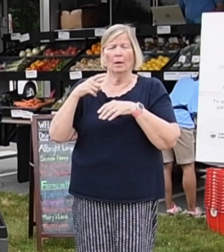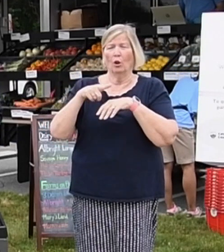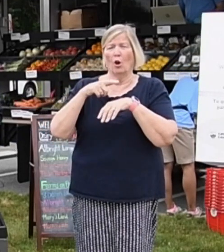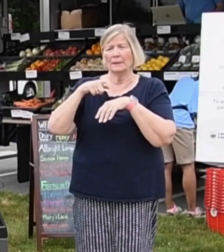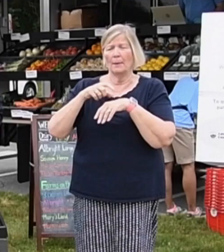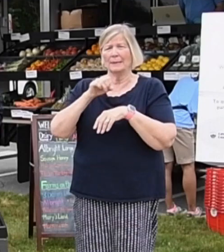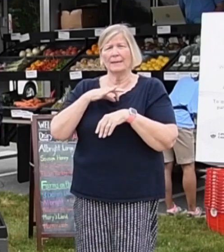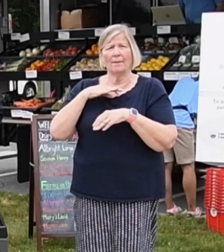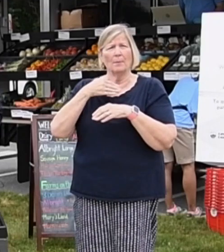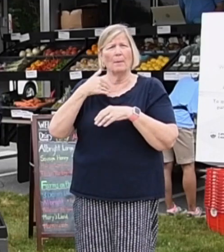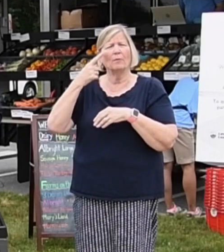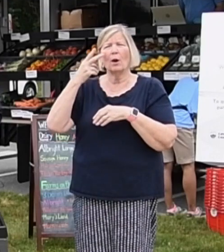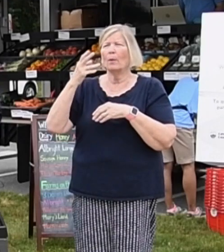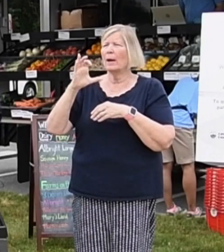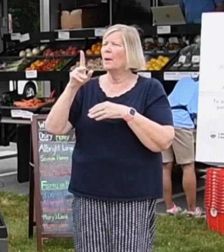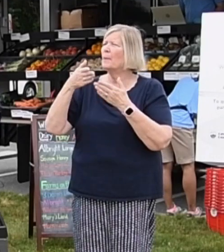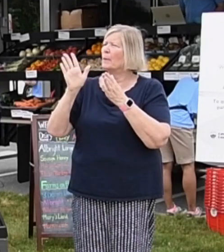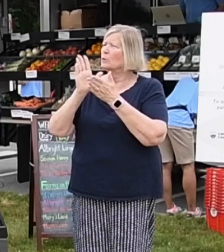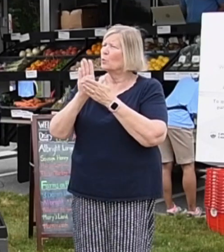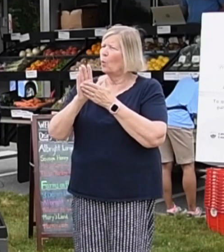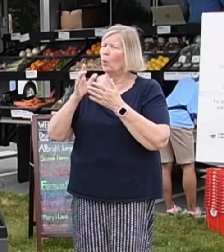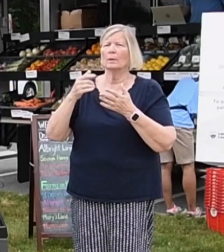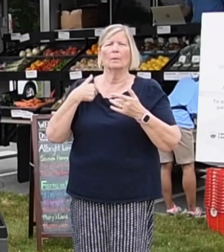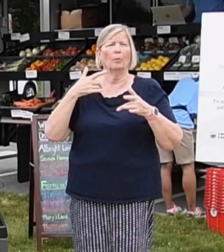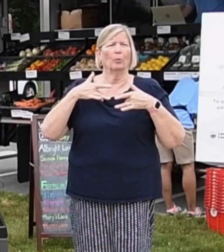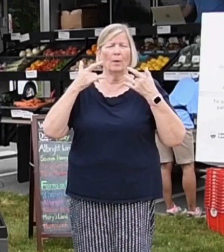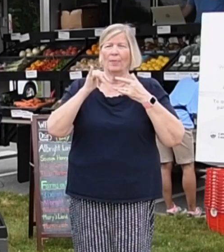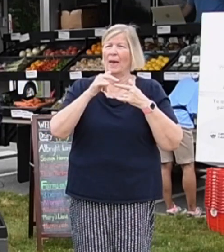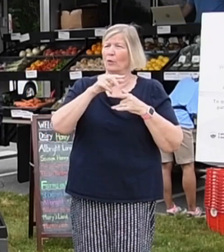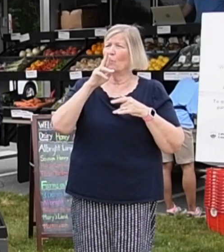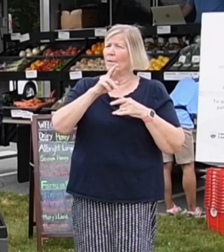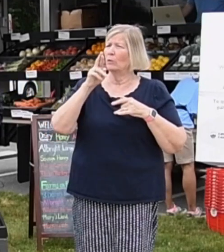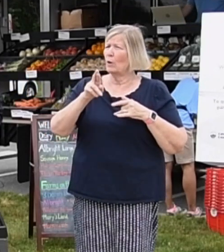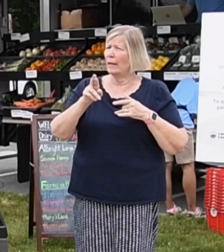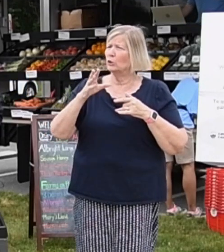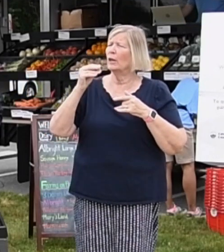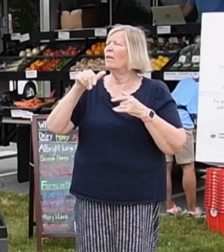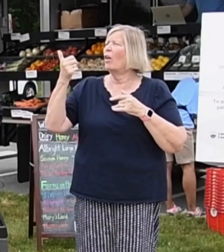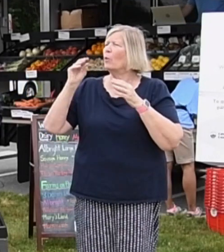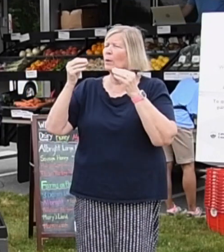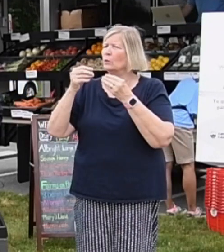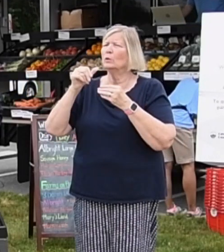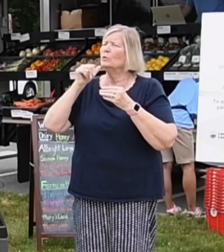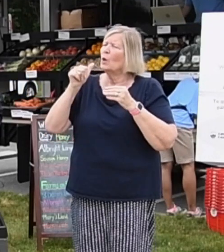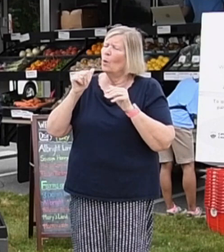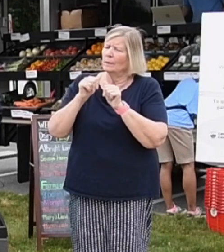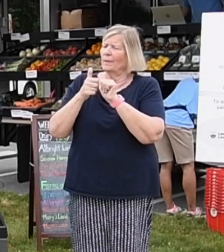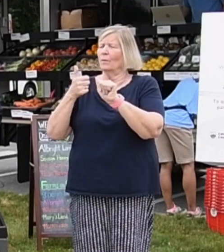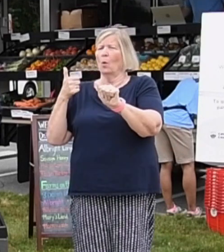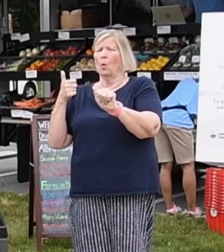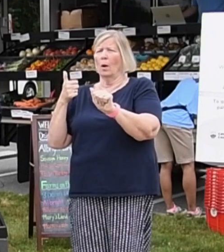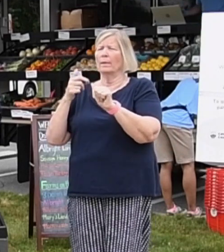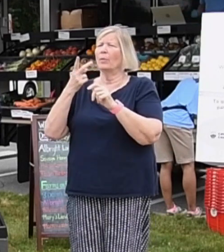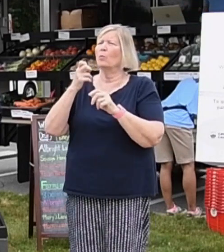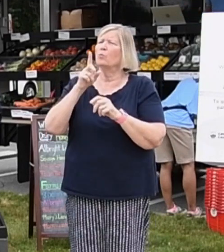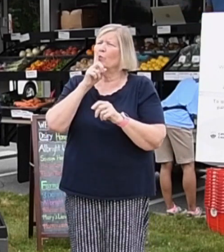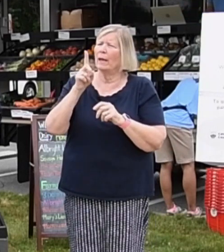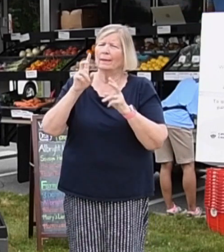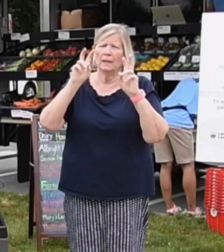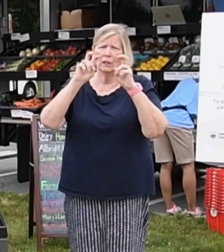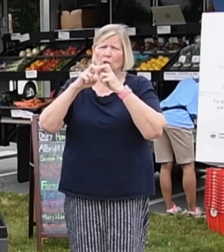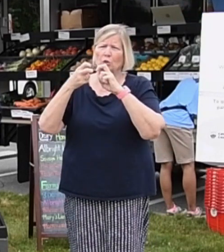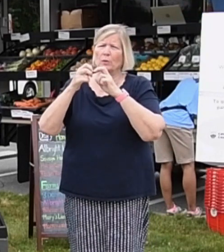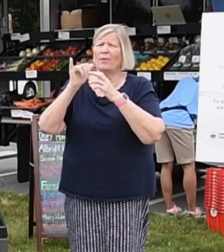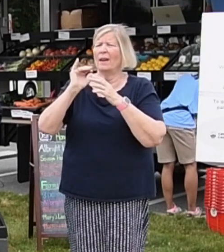appreciate that so many of our local organizations, including Roving Radish, do not shy away from the very real issues that our children and